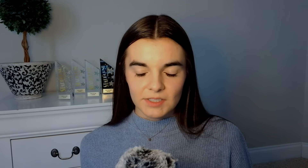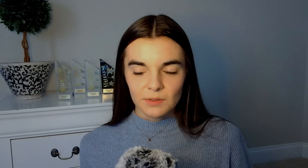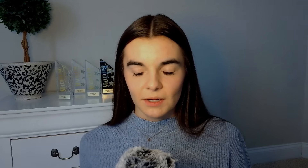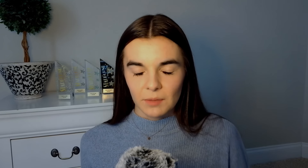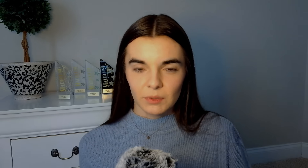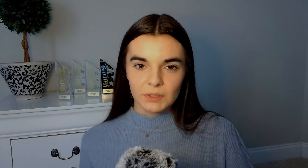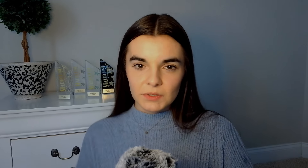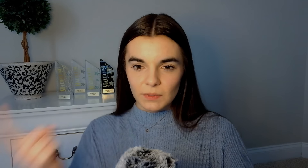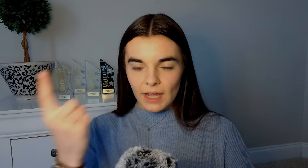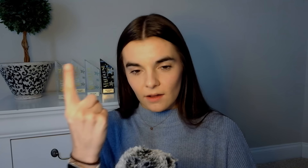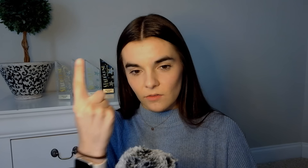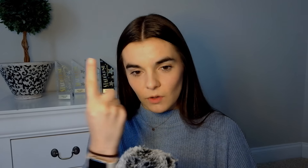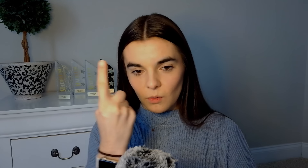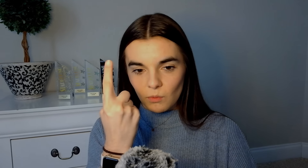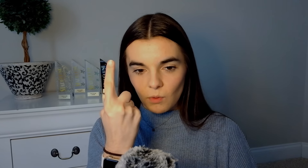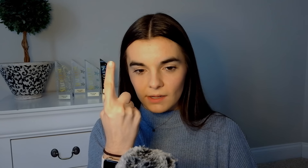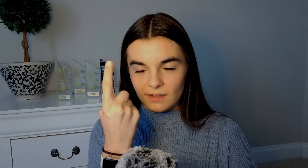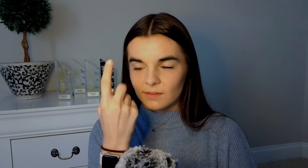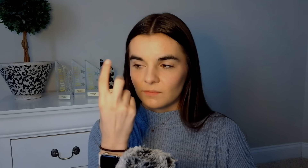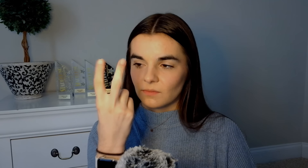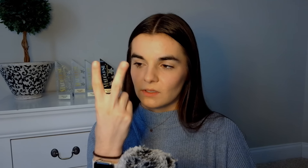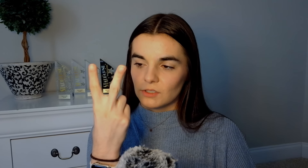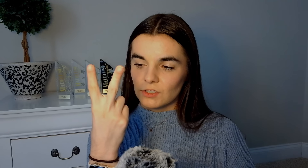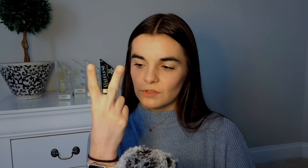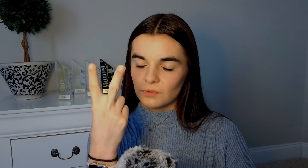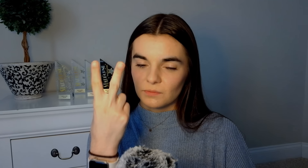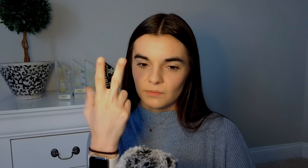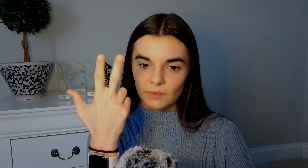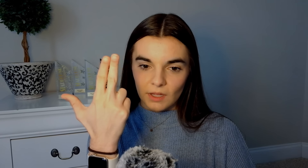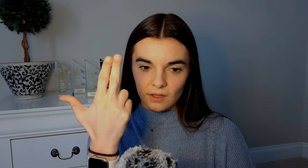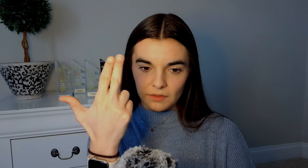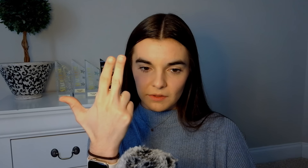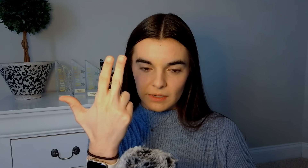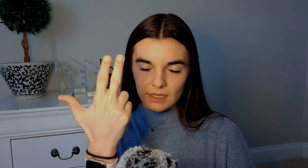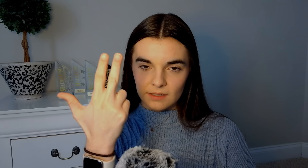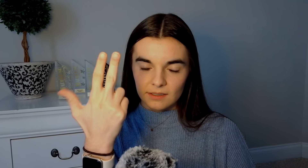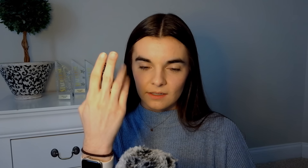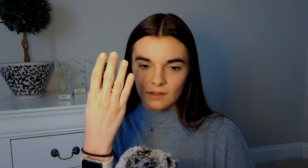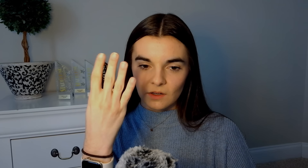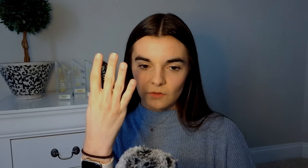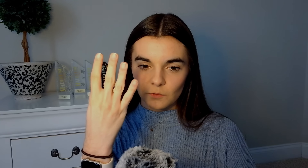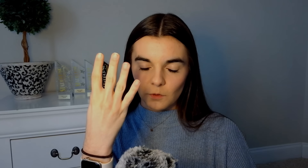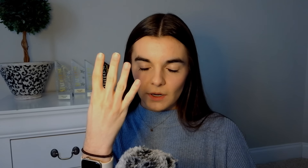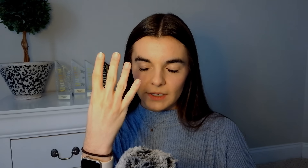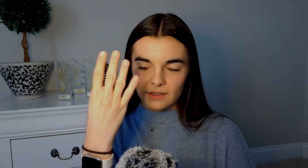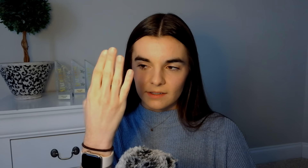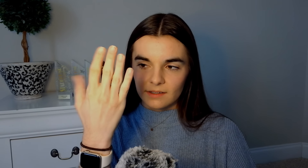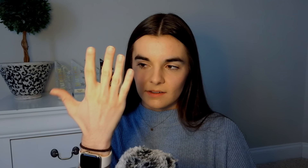let's do our numbers. We have 1, 2, 3, 4,